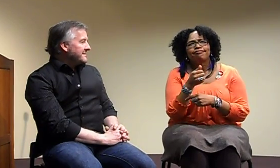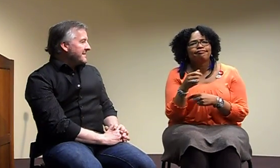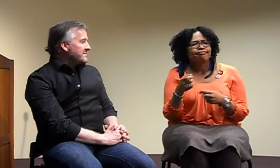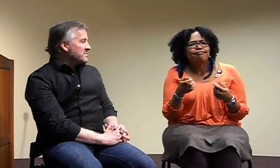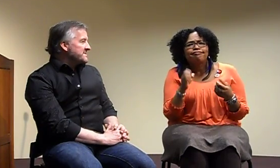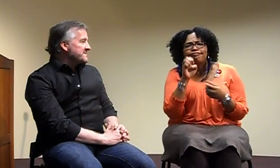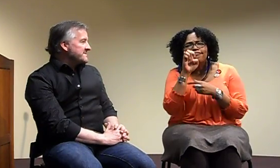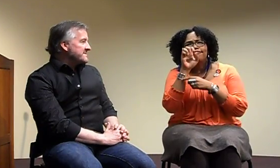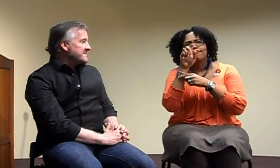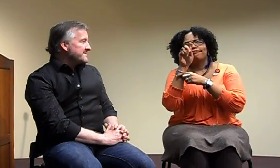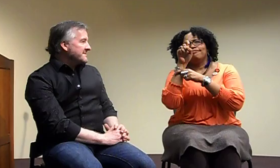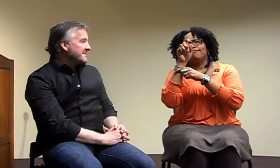And